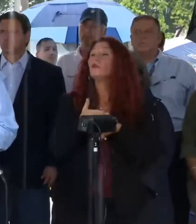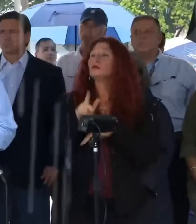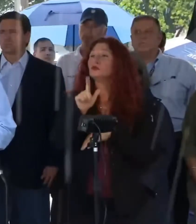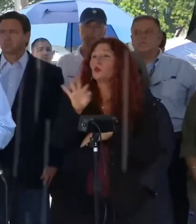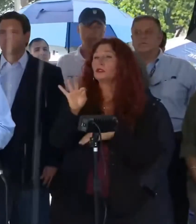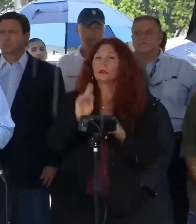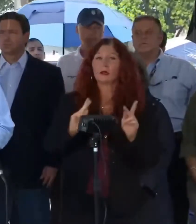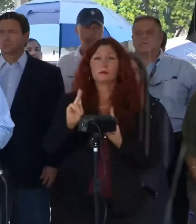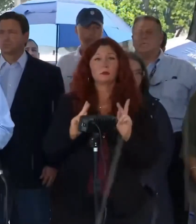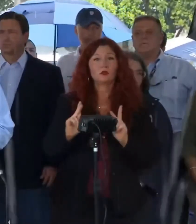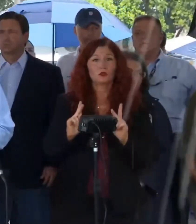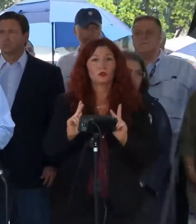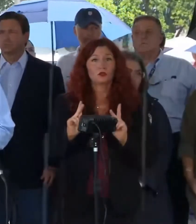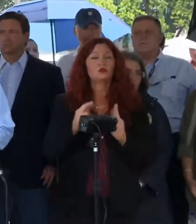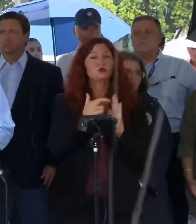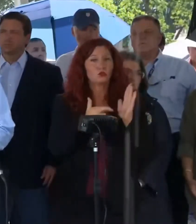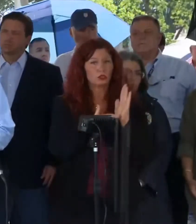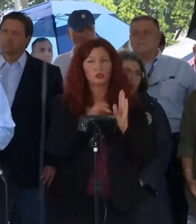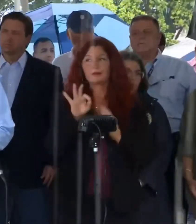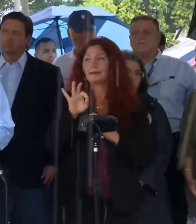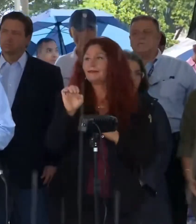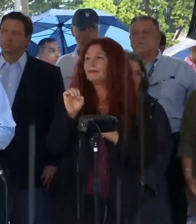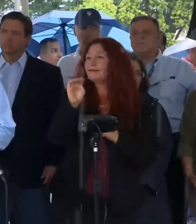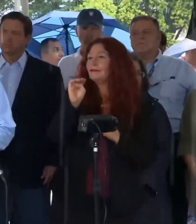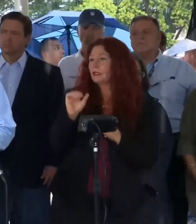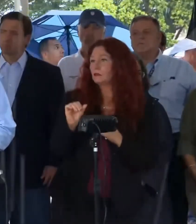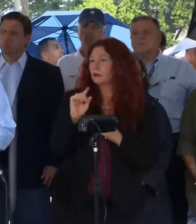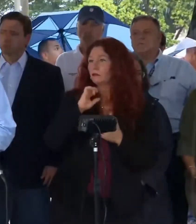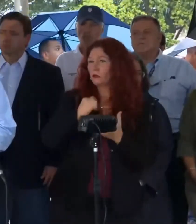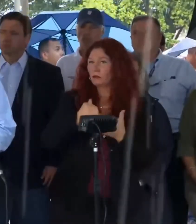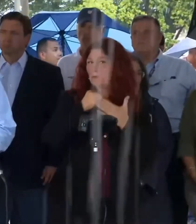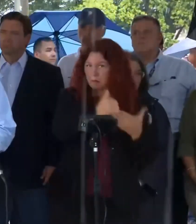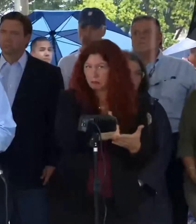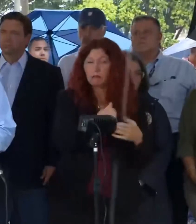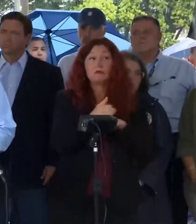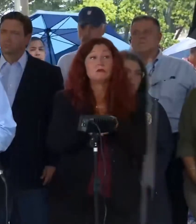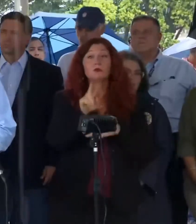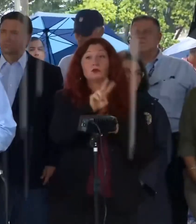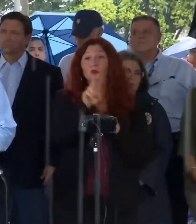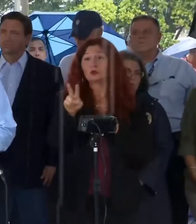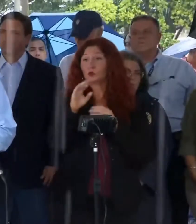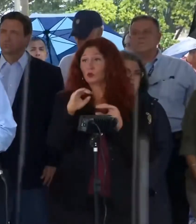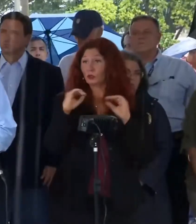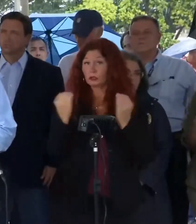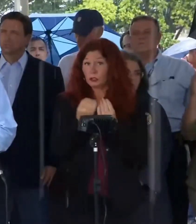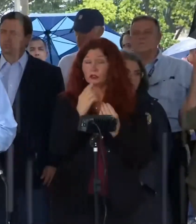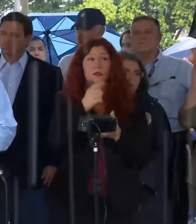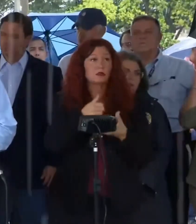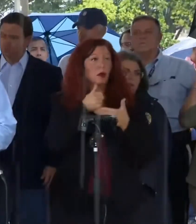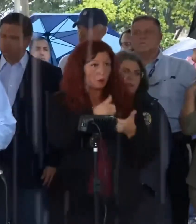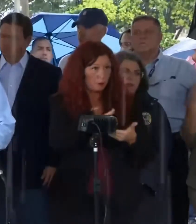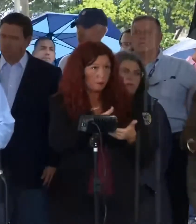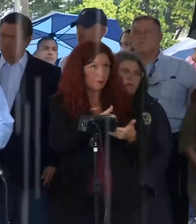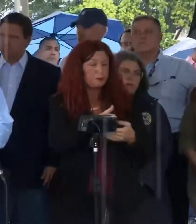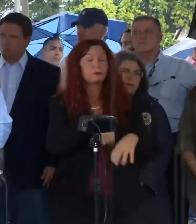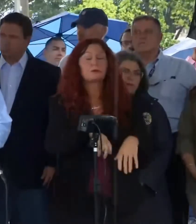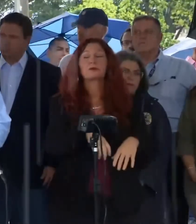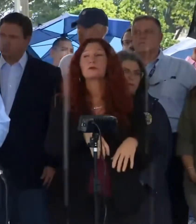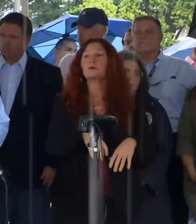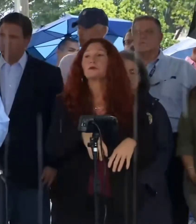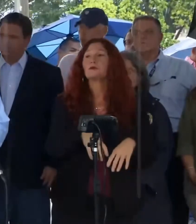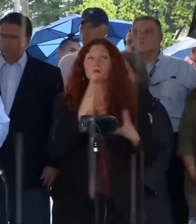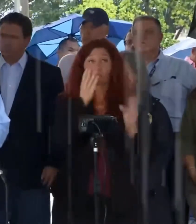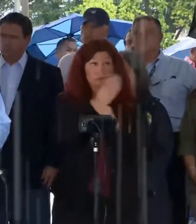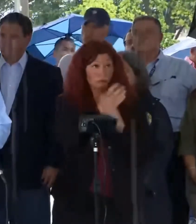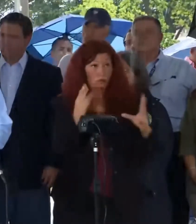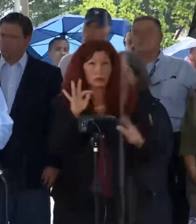who have registered with FEMA's Individual Assistance Program. Currently, there are 22 organizations that are assisting. I want to go ahead and